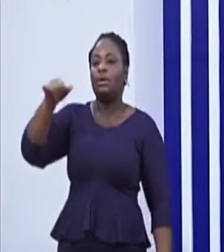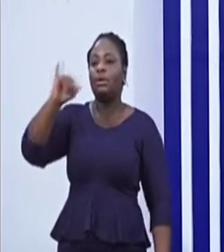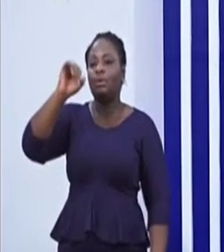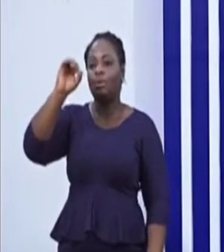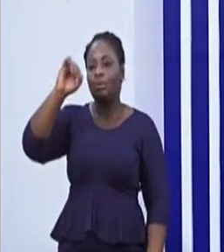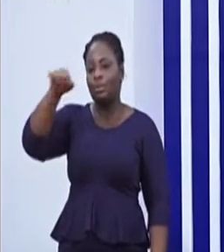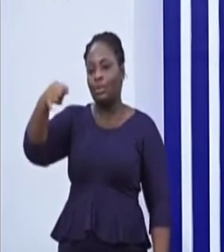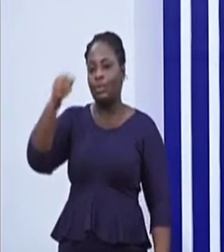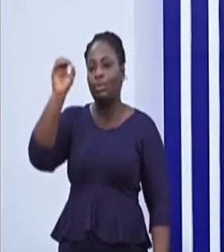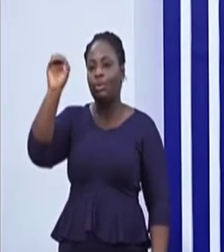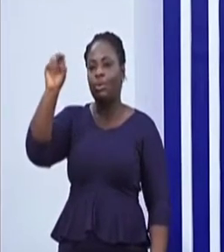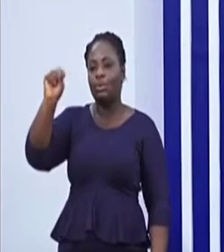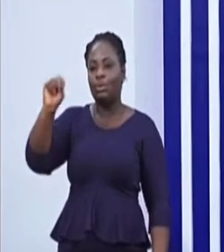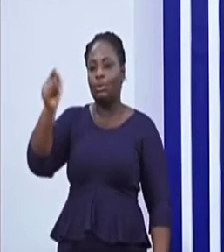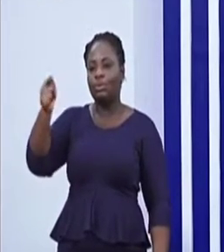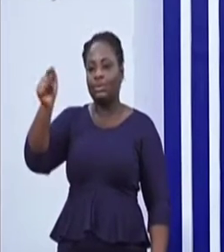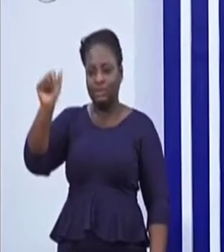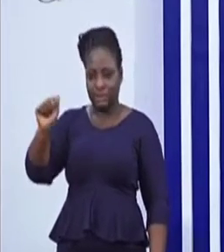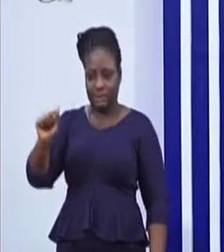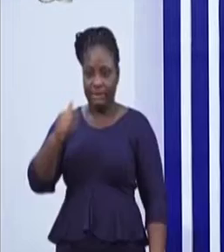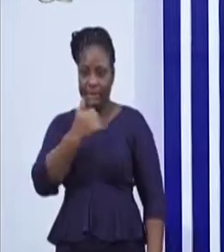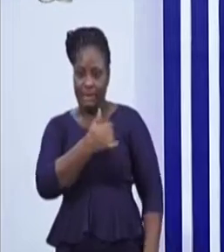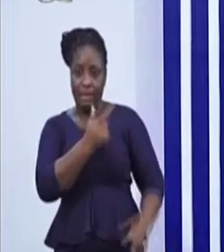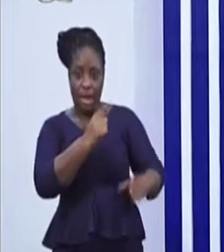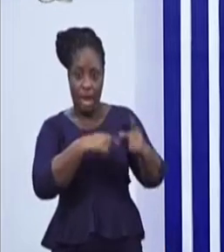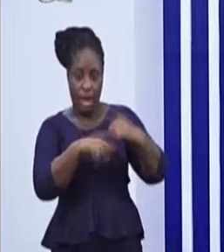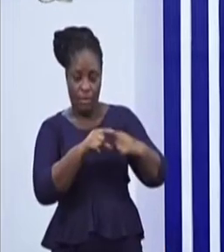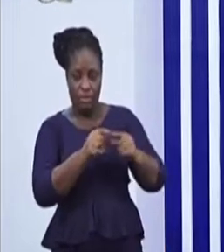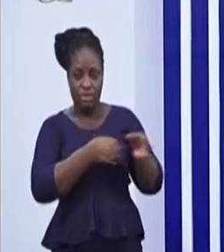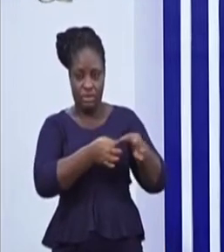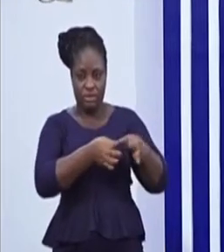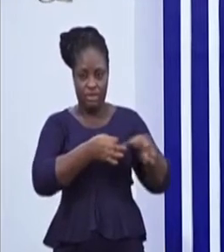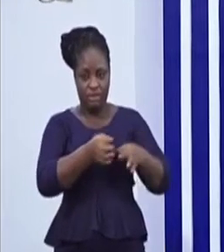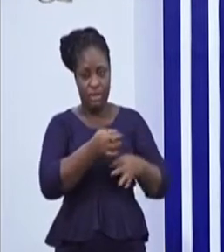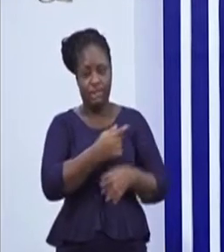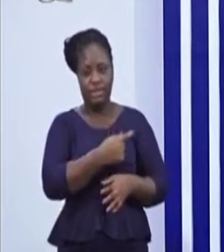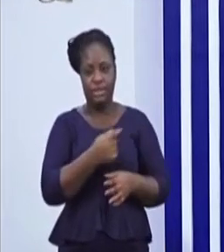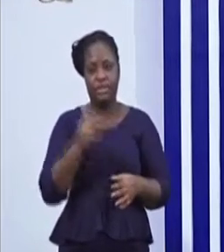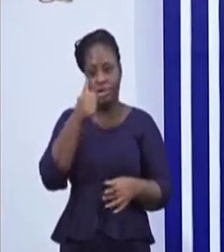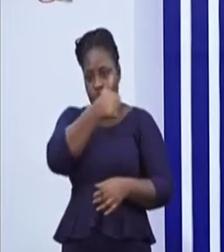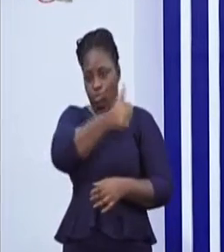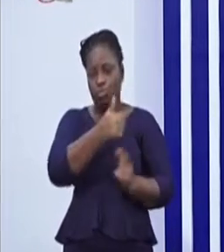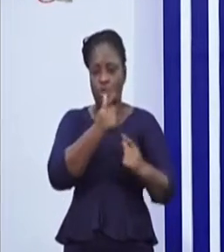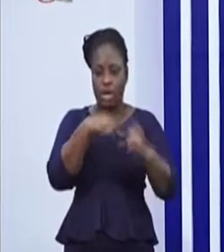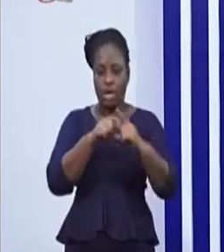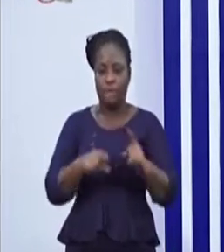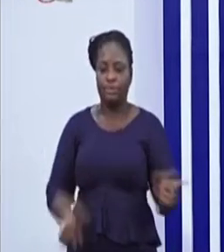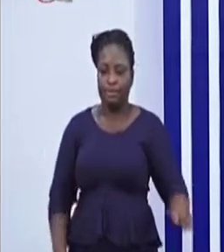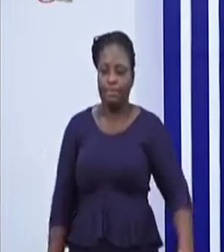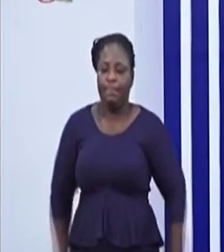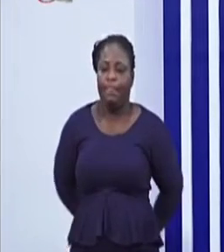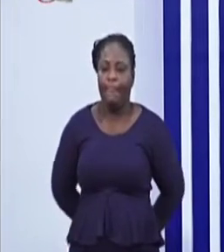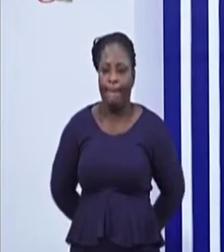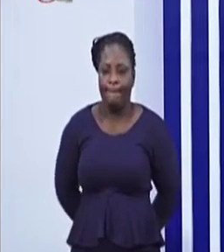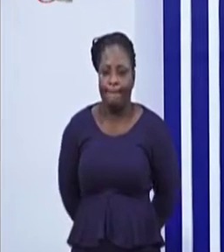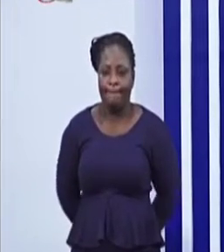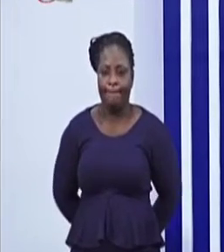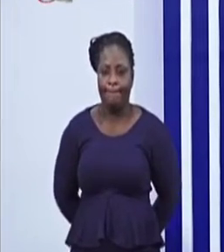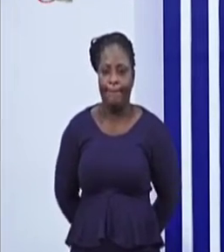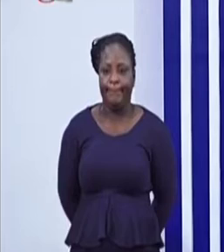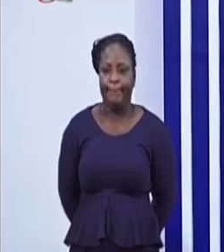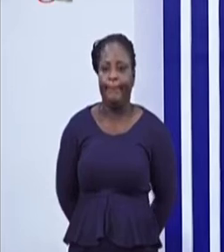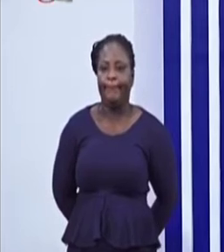Nana, Burana, Anya Kolobenyega, Anya Sanan Kang Benyefene, Koleka Bere, Kamele Kole Phoebe, Amsa,